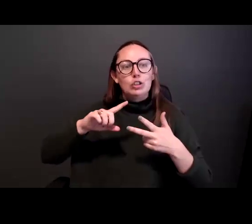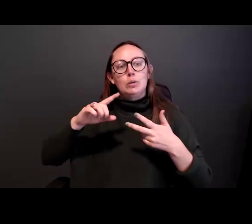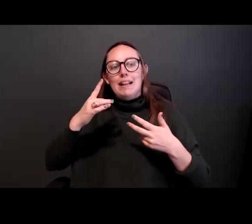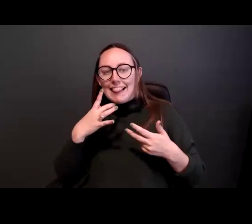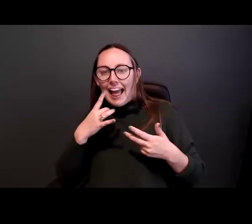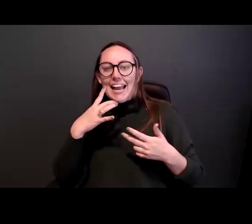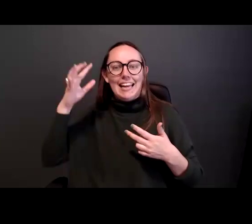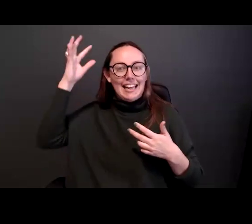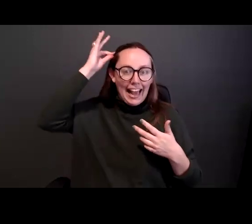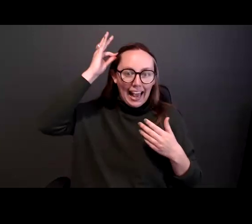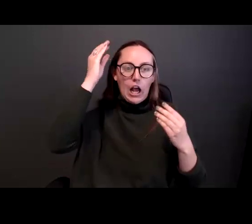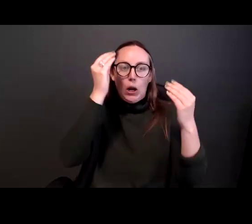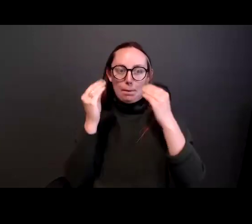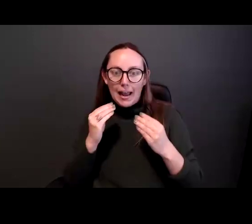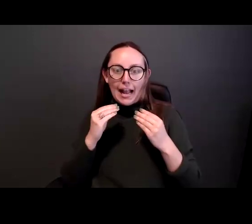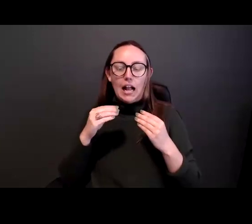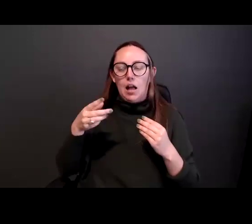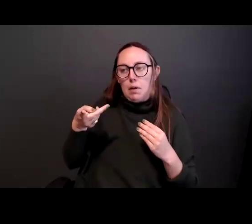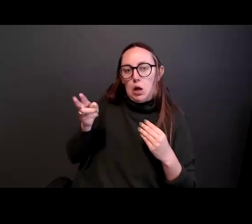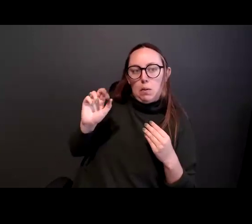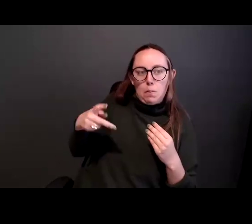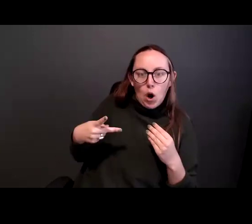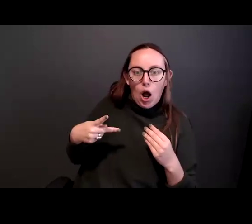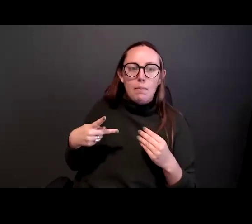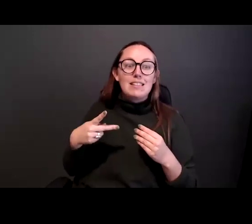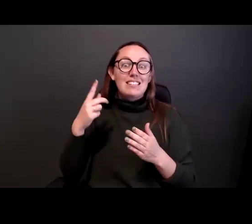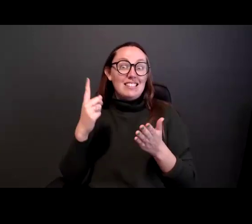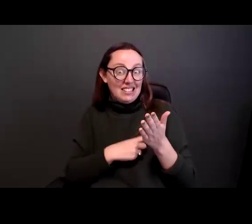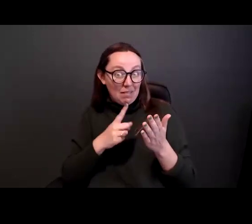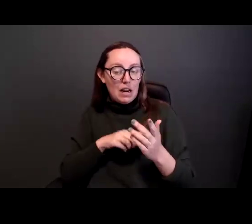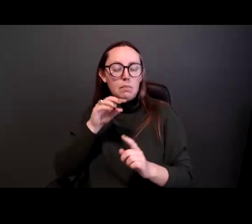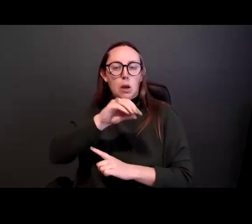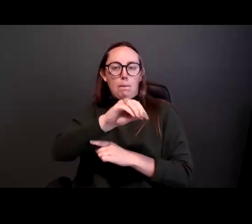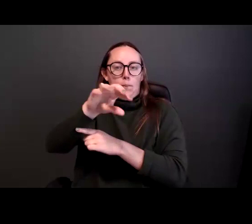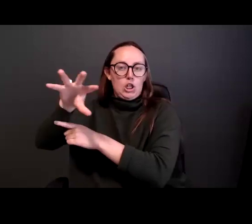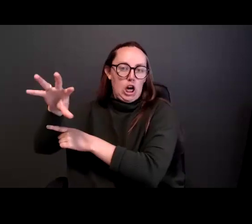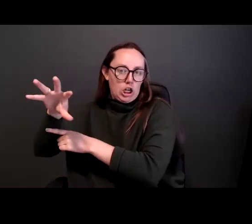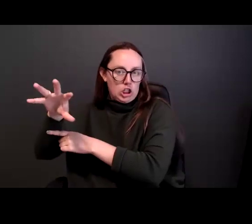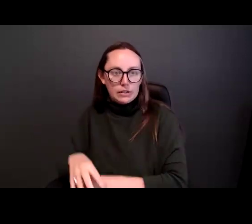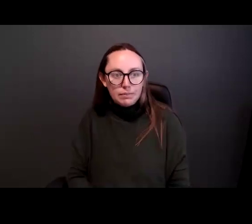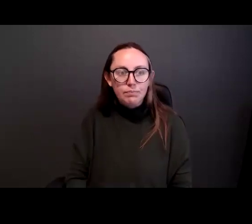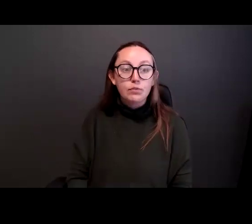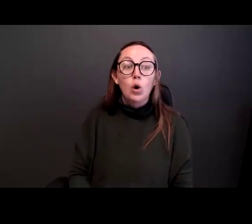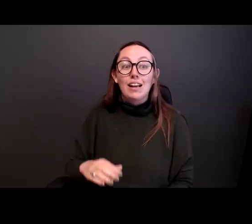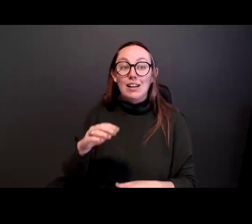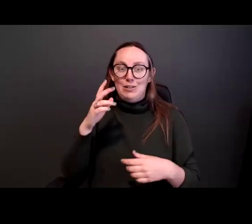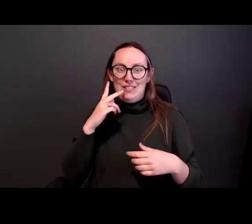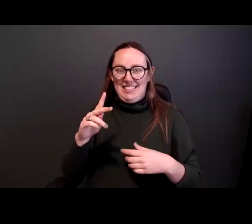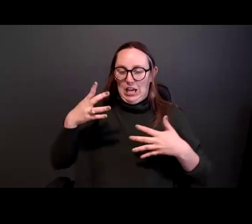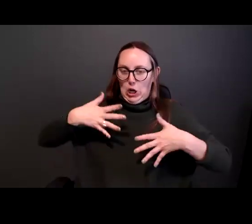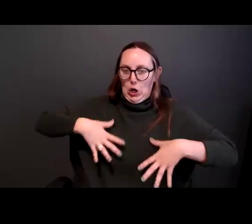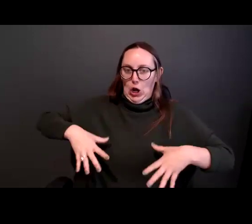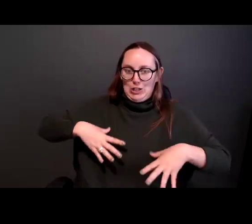projections. So I have costume in green because we're going to look at that area in particular in terms of a digital